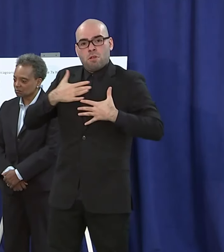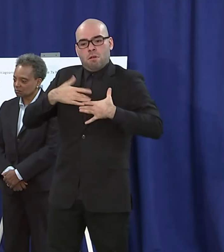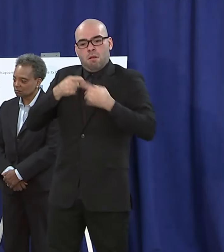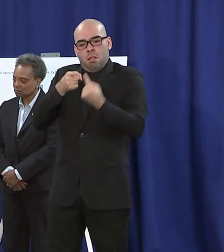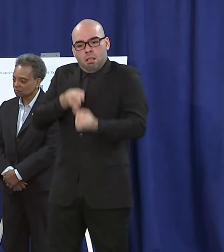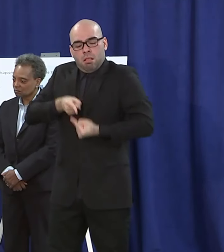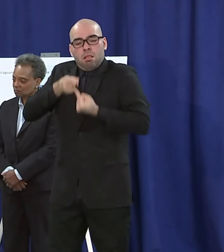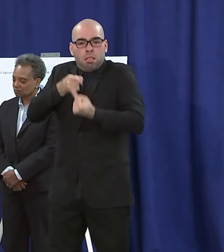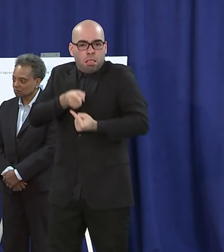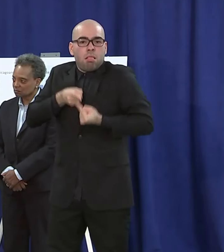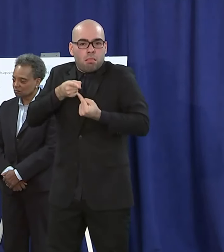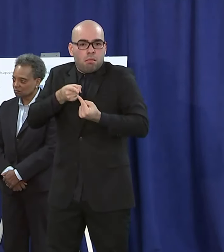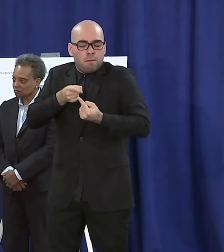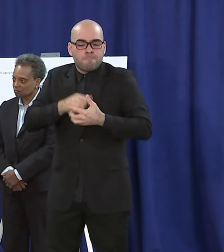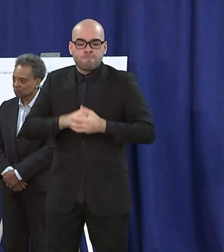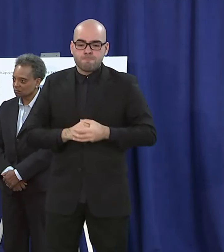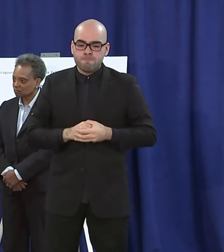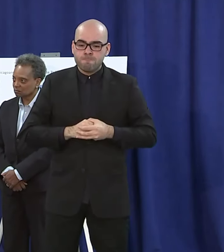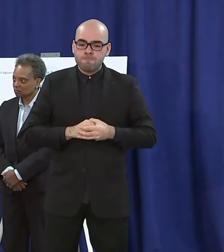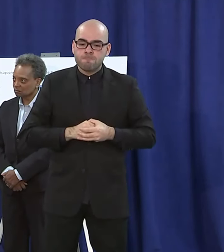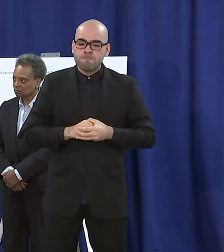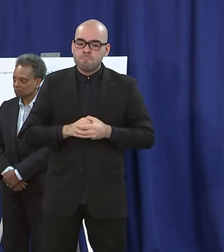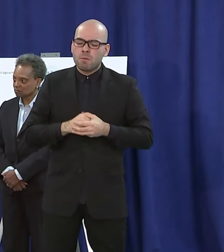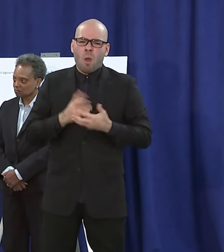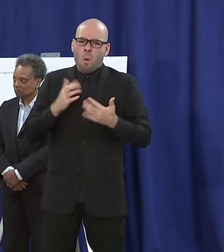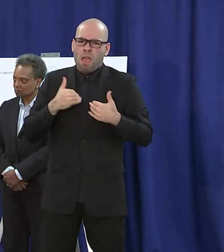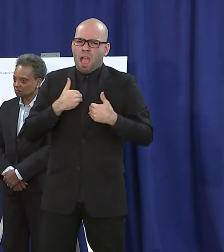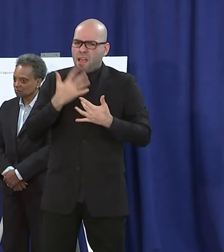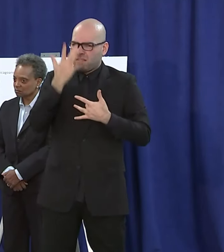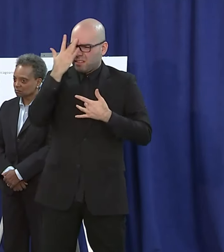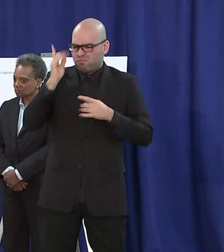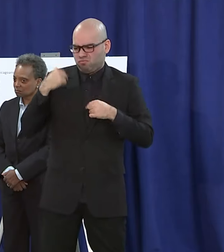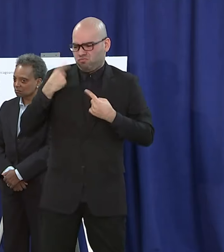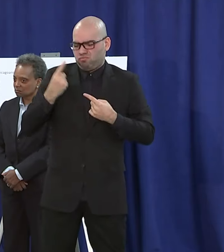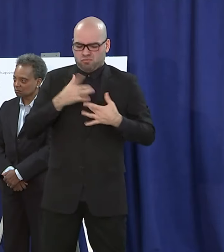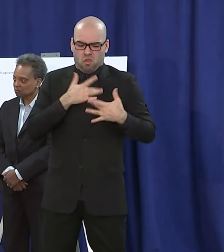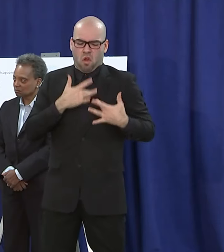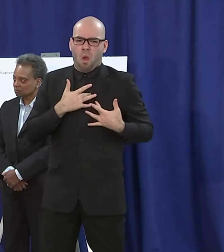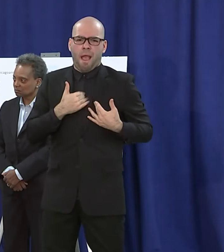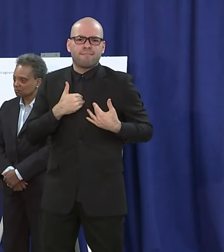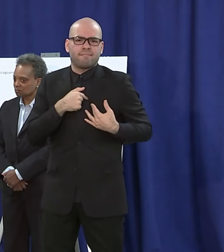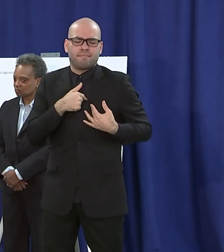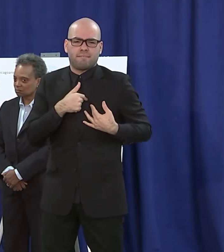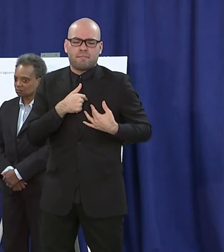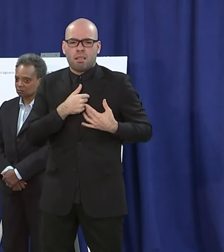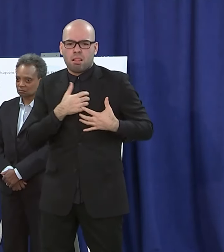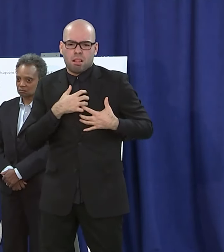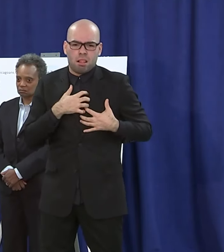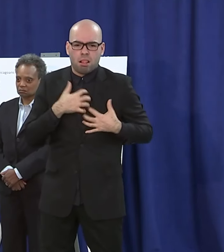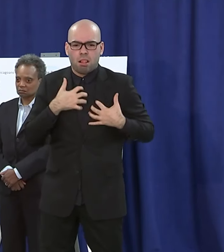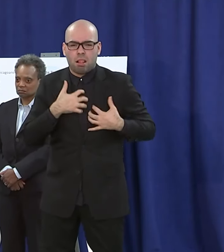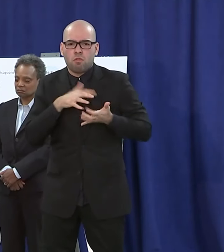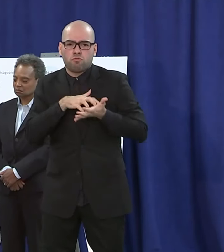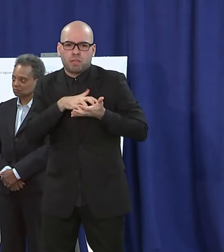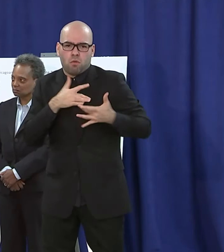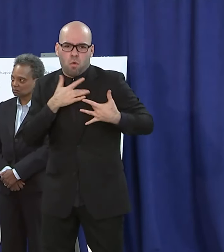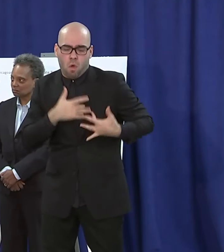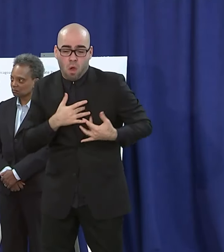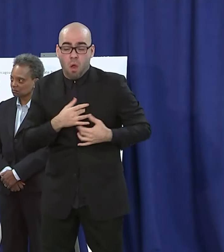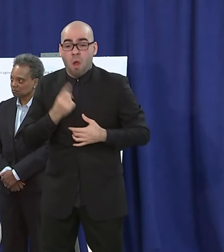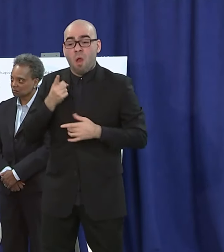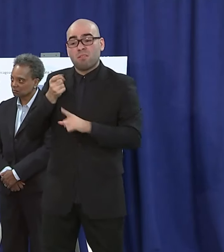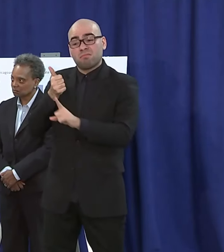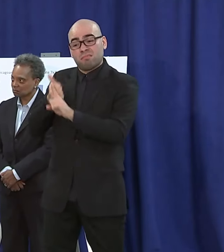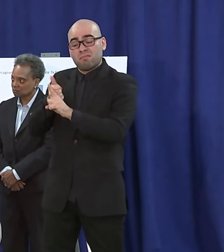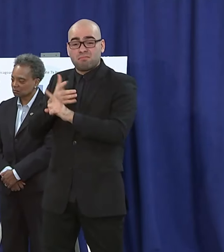underlying his previous heart condition. He was 62 years old, happened to have been my best friend, also a